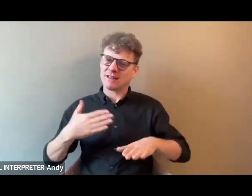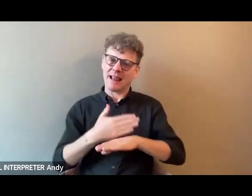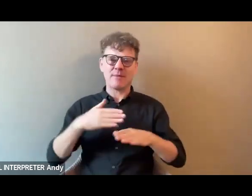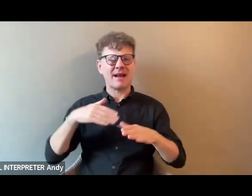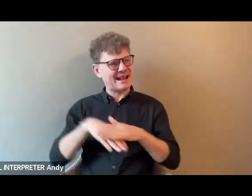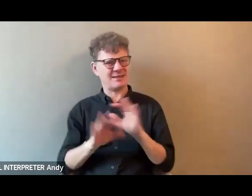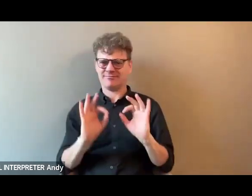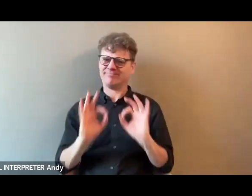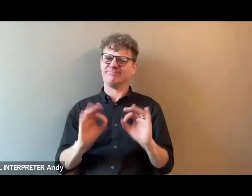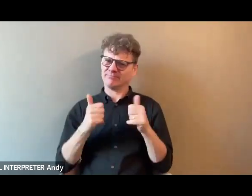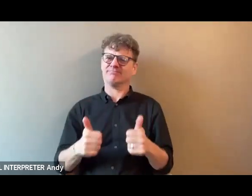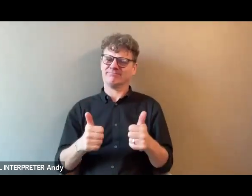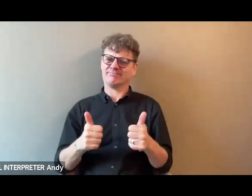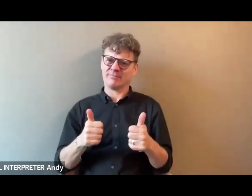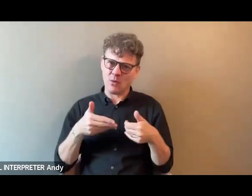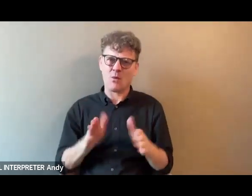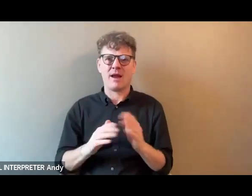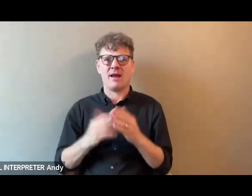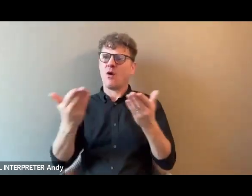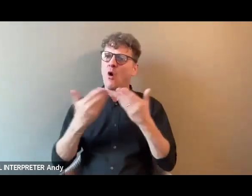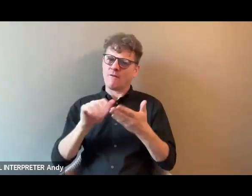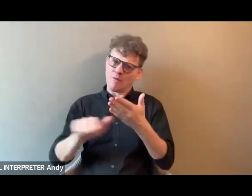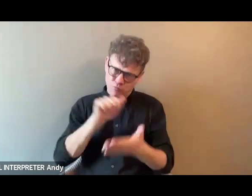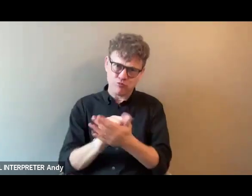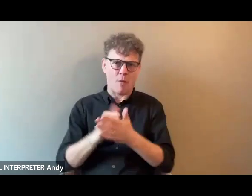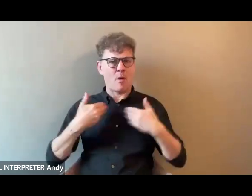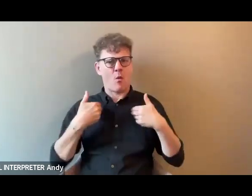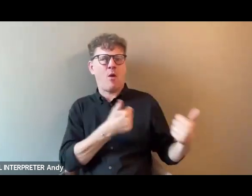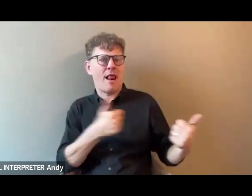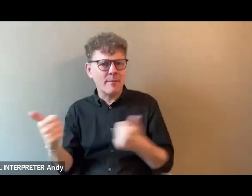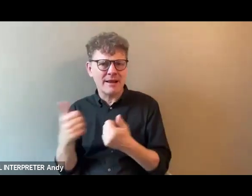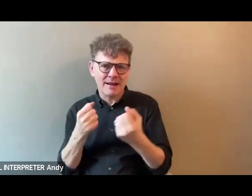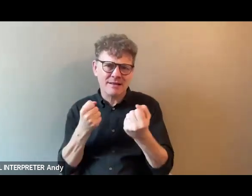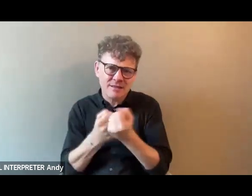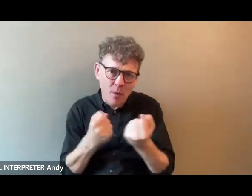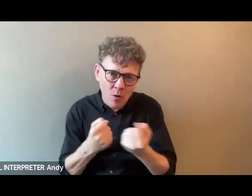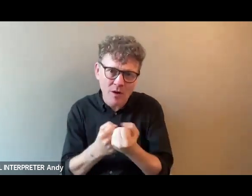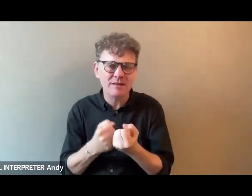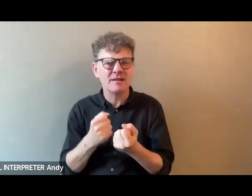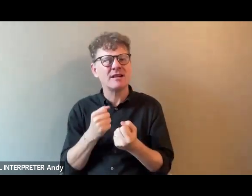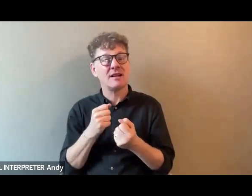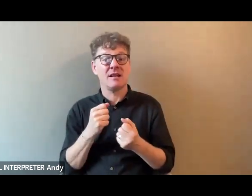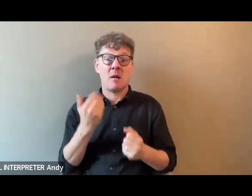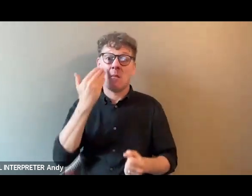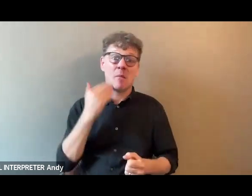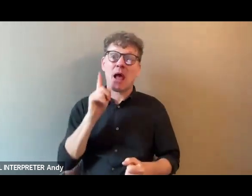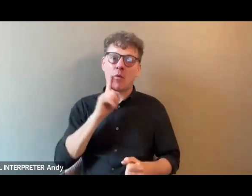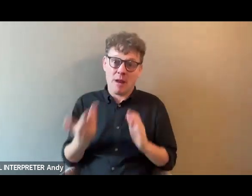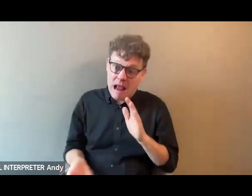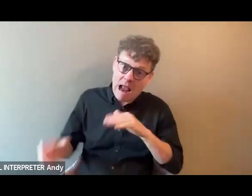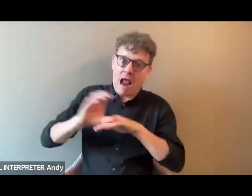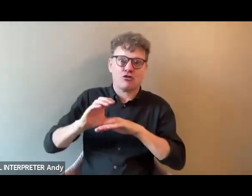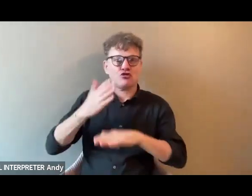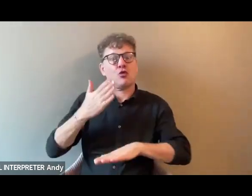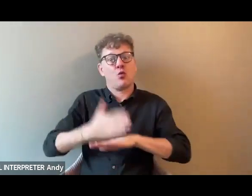way, offering proper well-being support and valuing the extra work that Black women do to